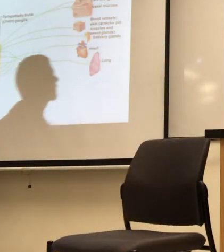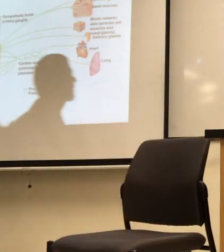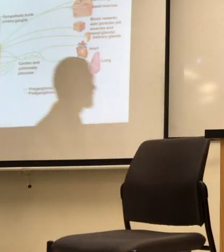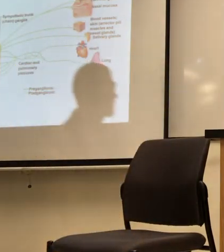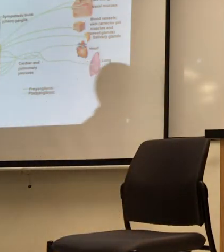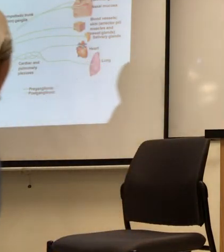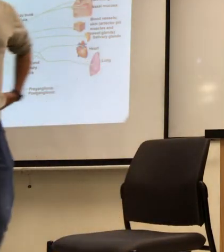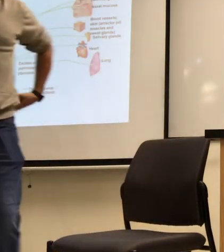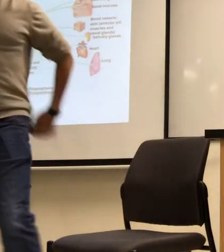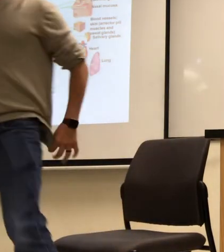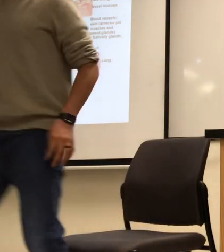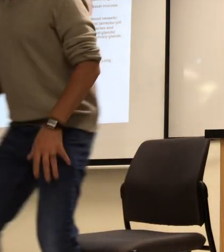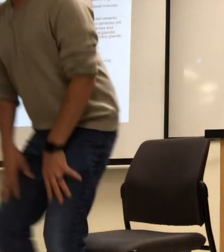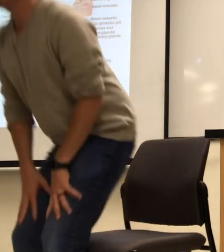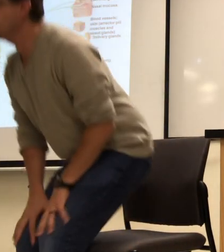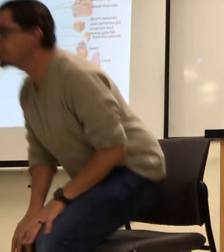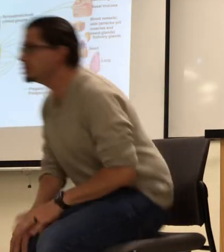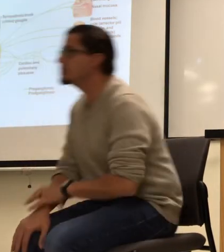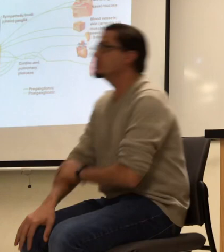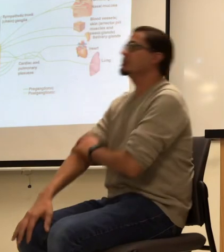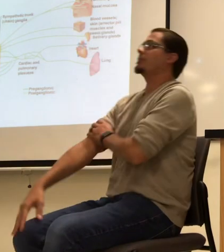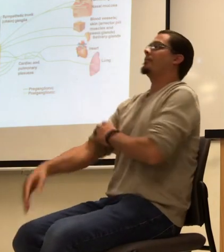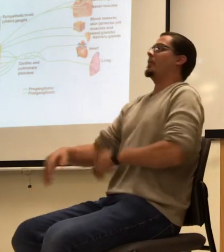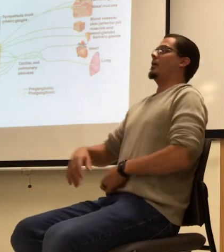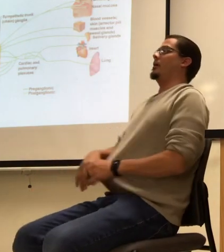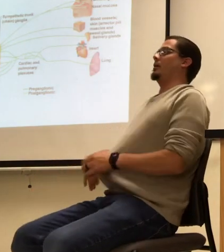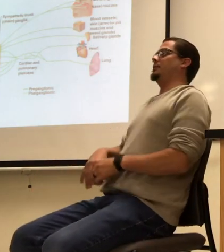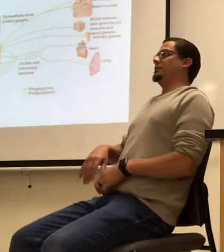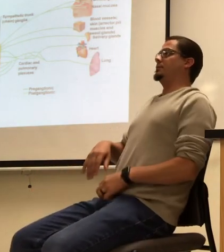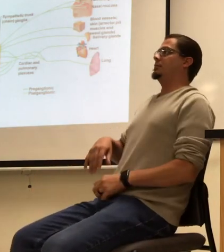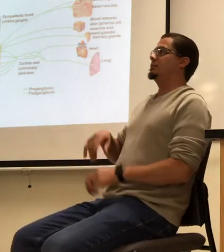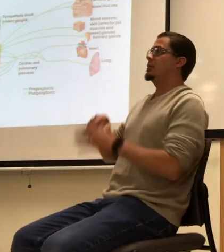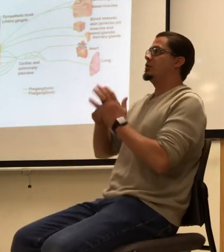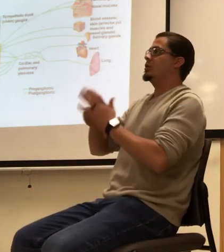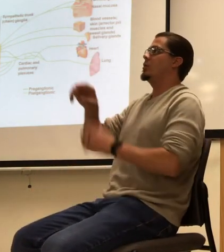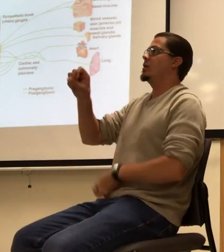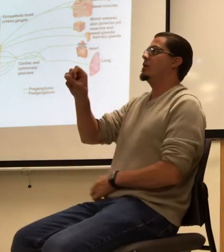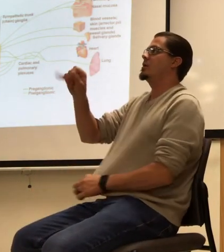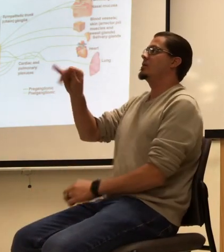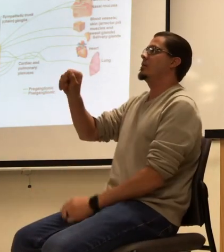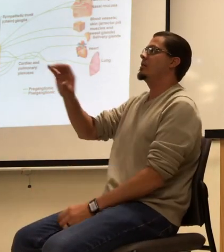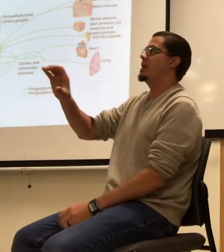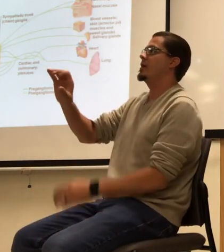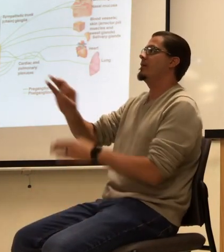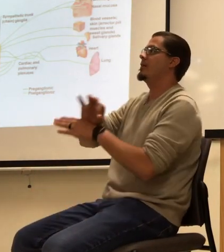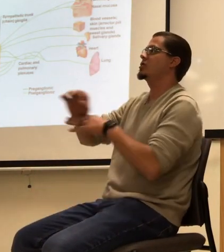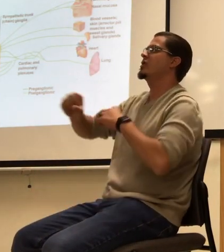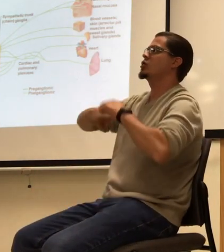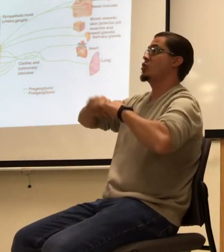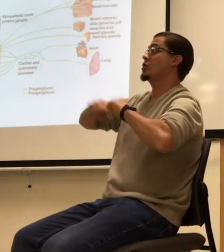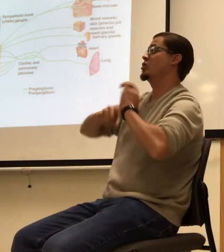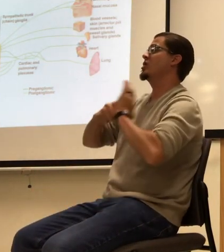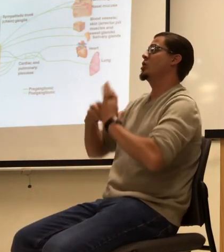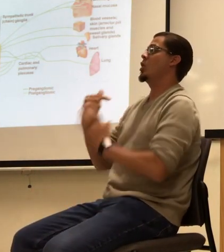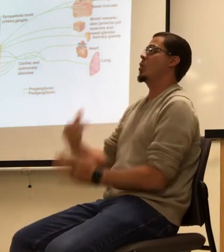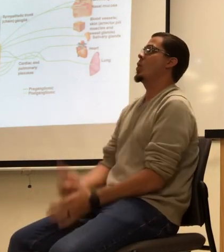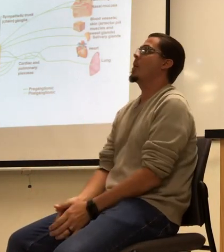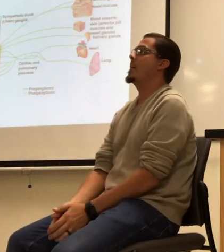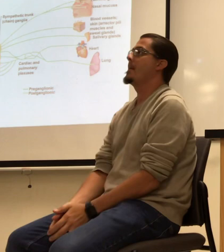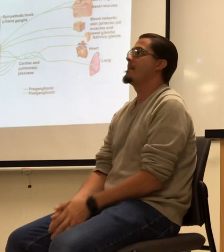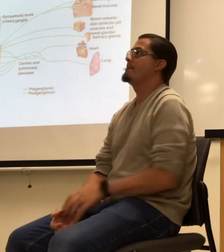And let me show you the sympathetic function of the structures that they show there. I'm going to erase this.